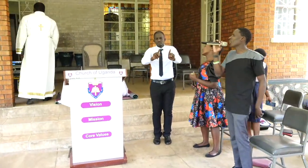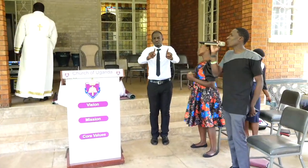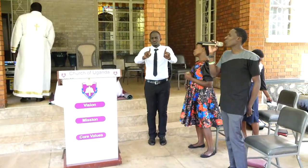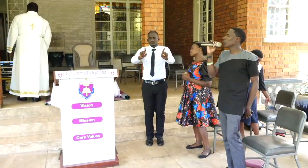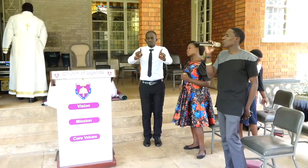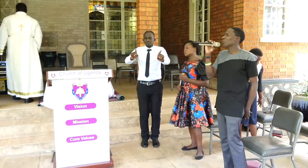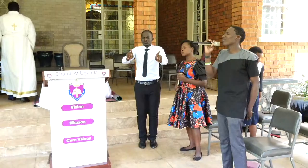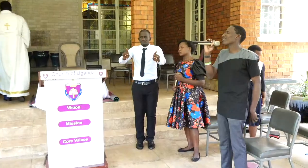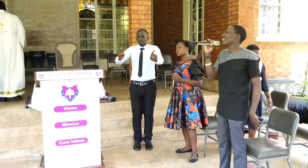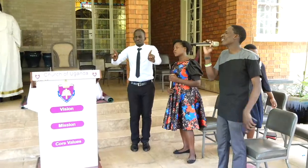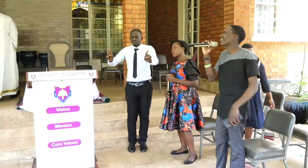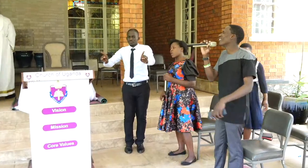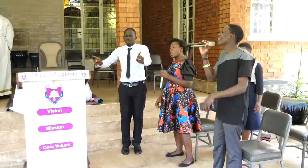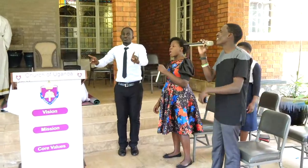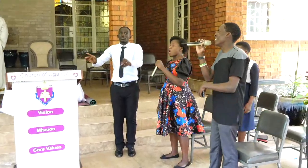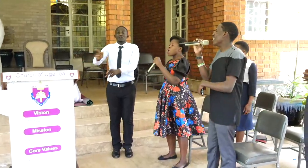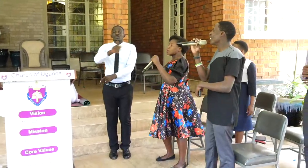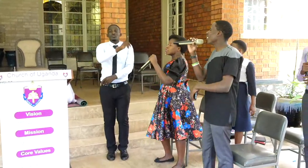peace. The Lord bless you.